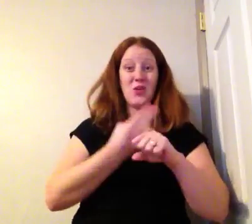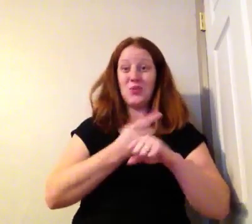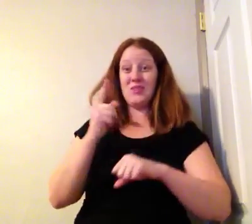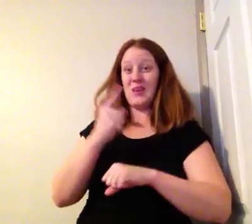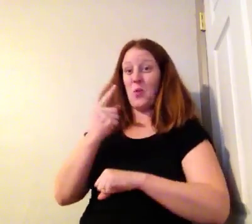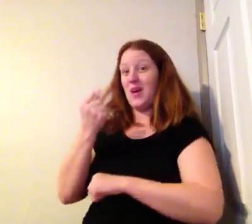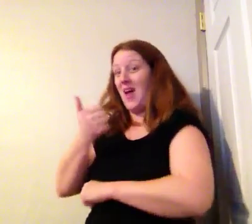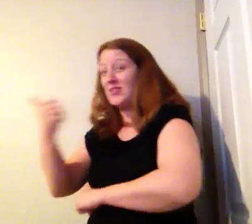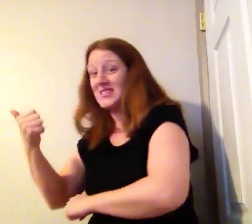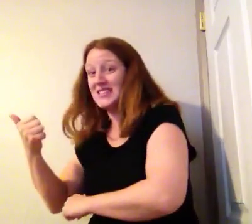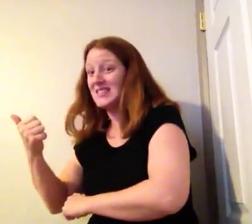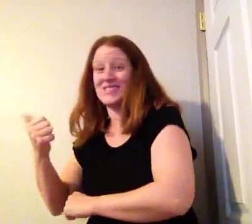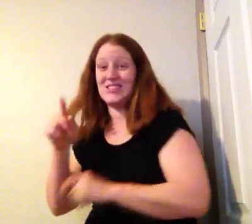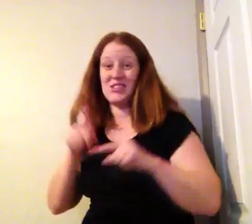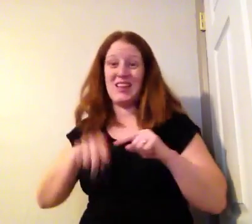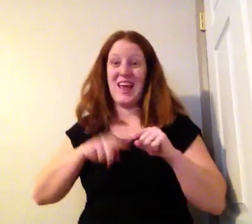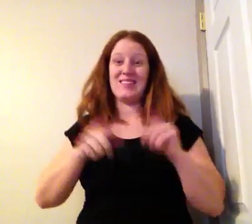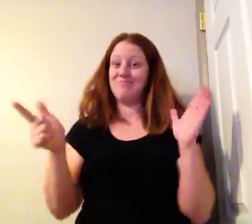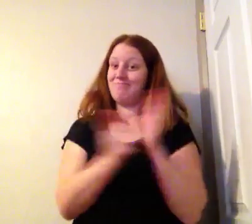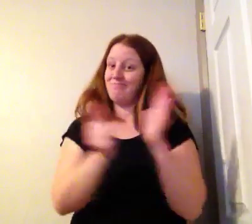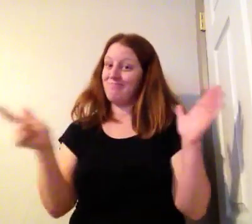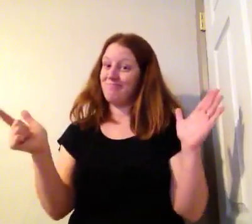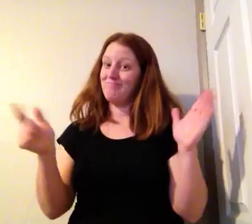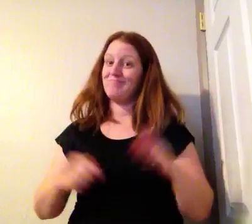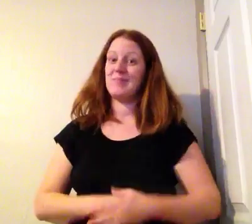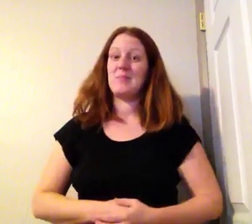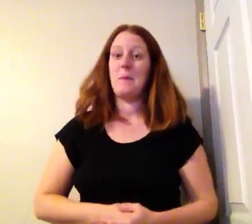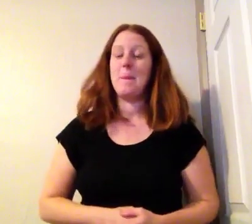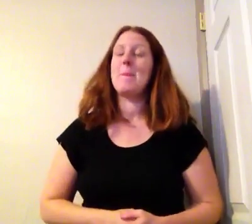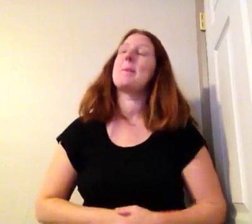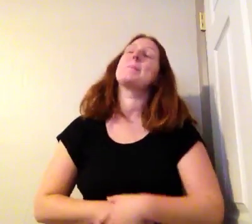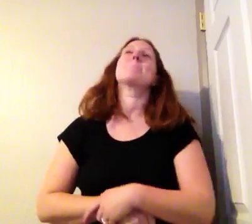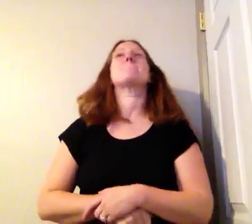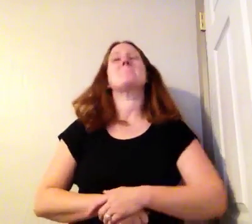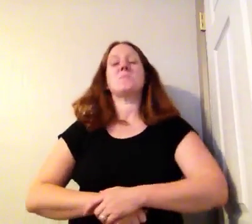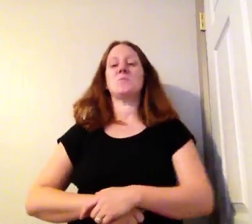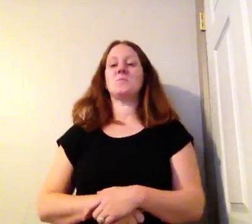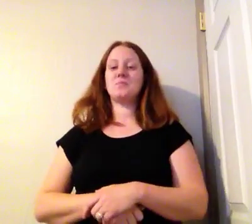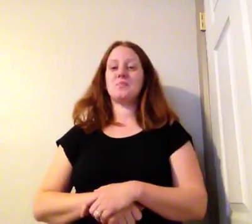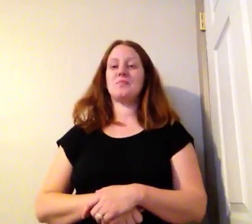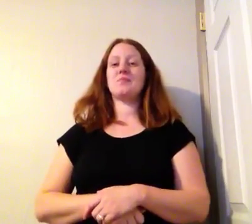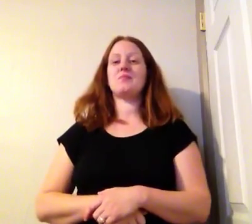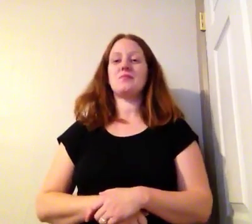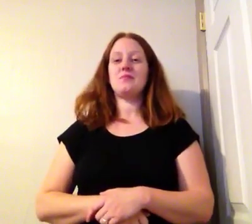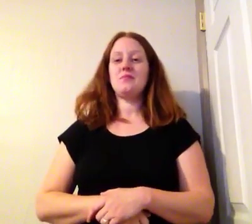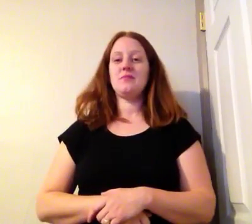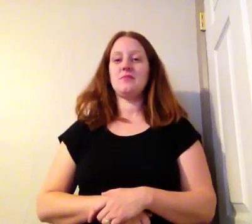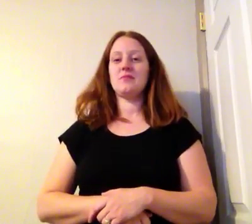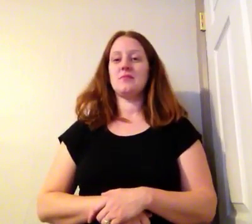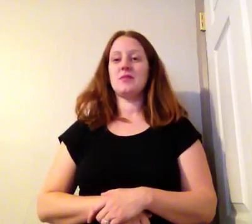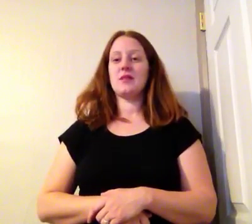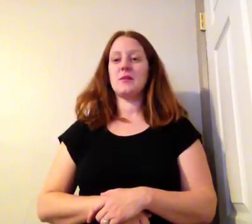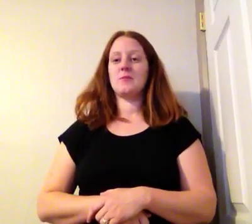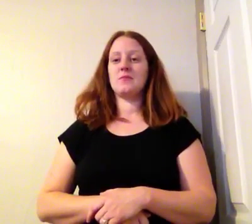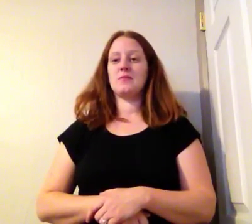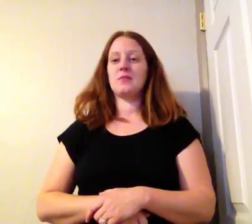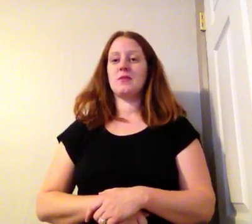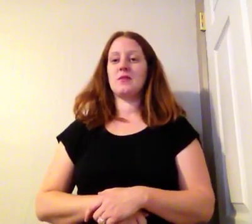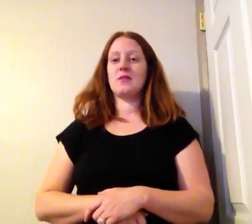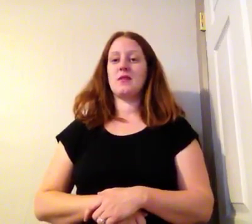for somebody else. They said, oh, I don't feel like it to go there today. Five guys or 5 people give you the iClicker and you click, you're